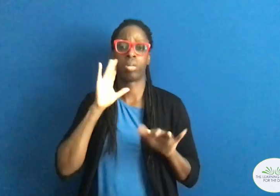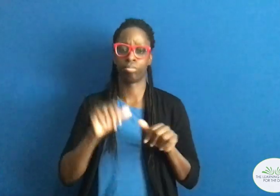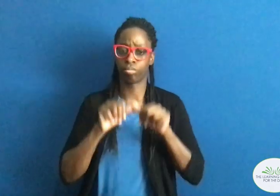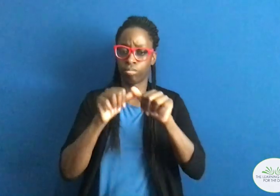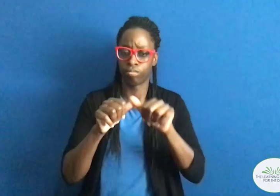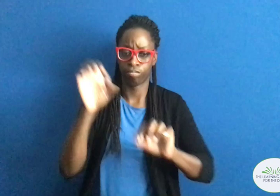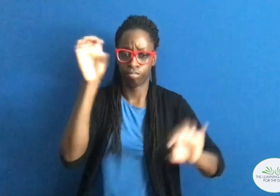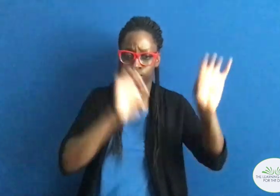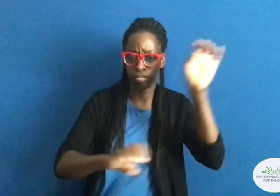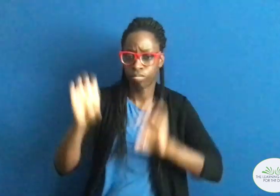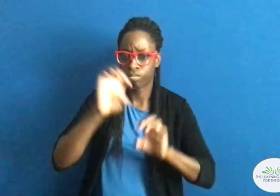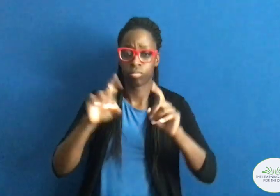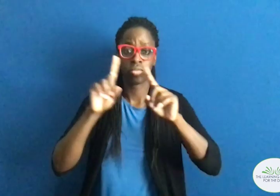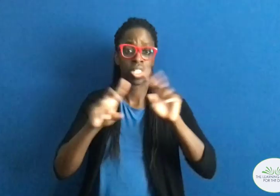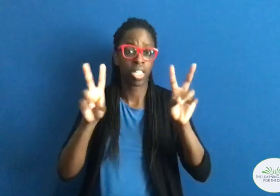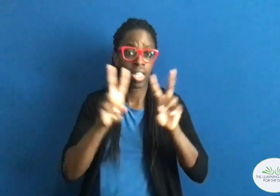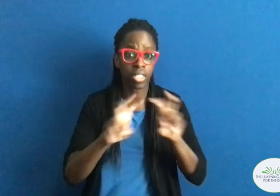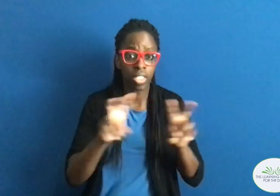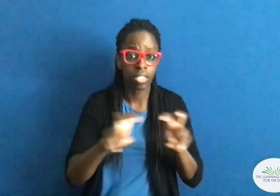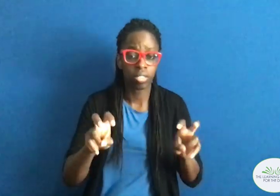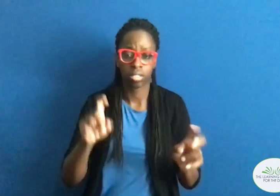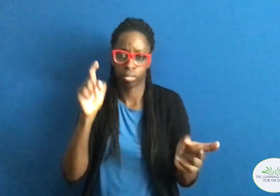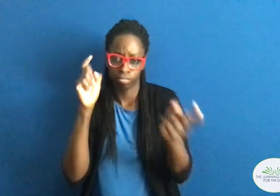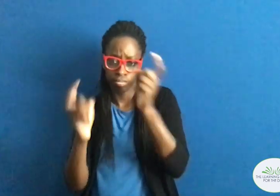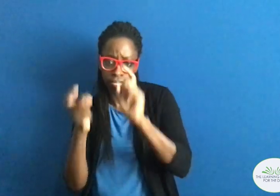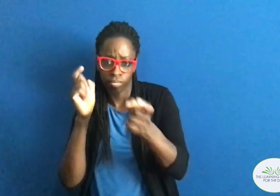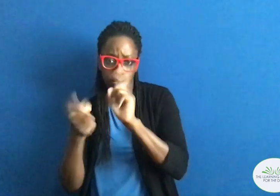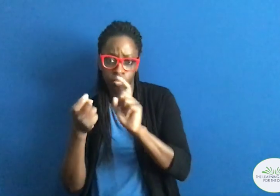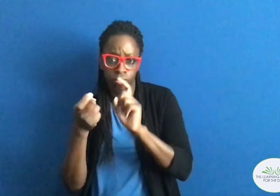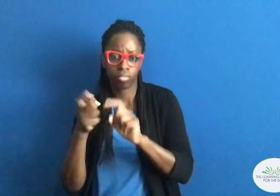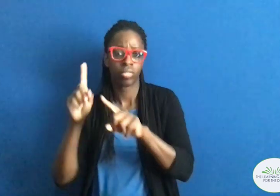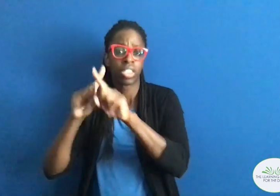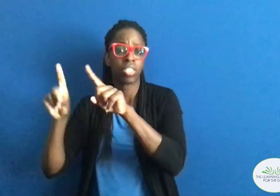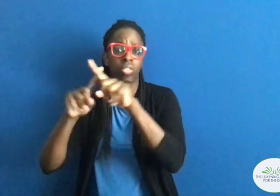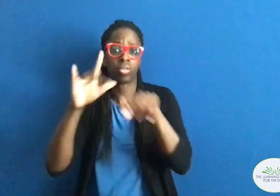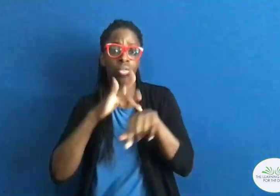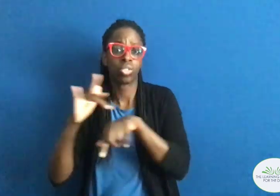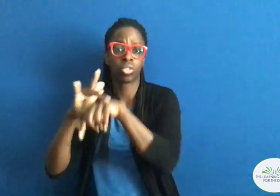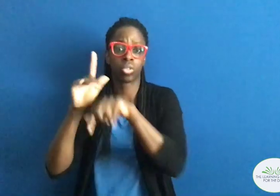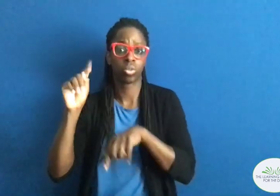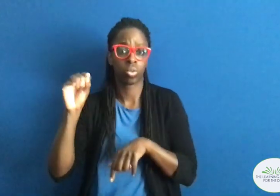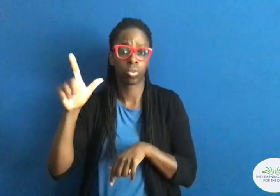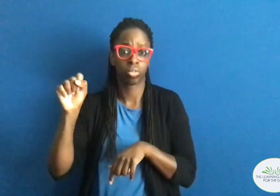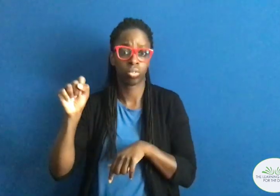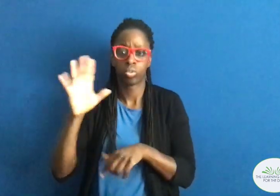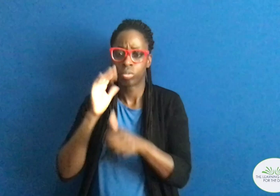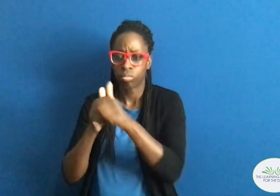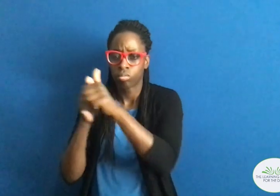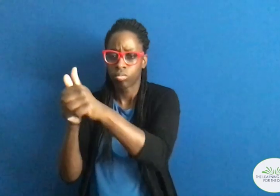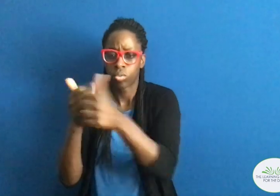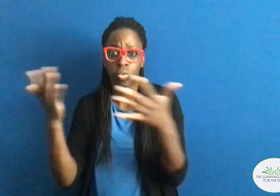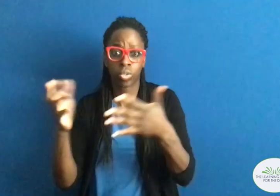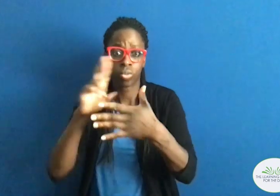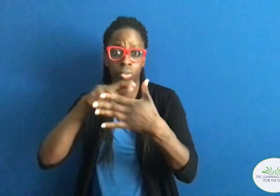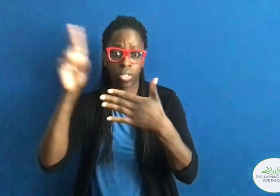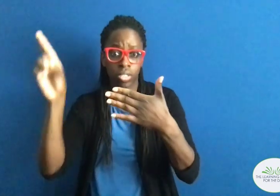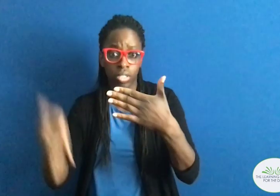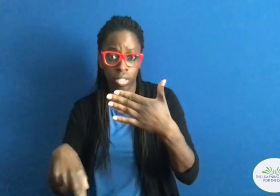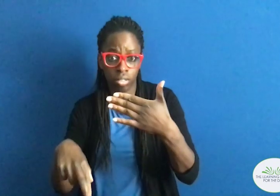assess, revise, implement, and track ongoing results in an iterative and ongoing commitment to action and